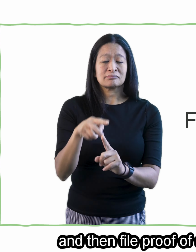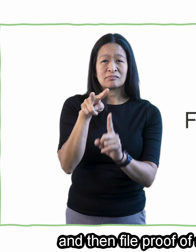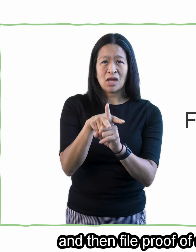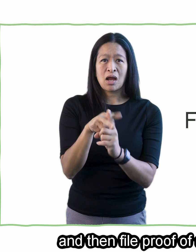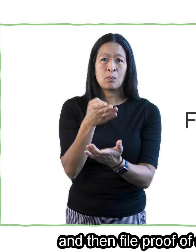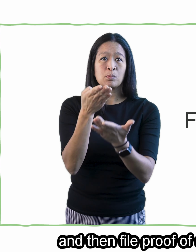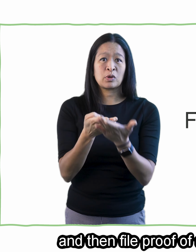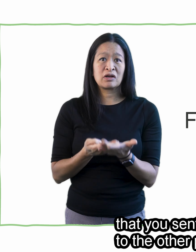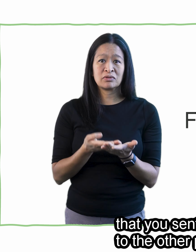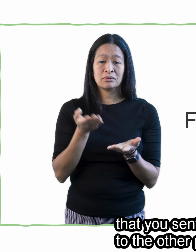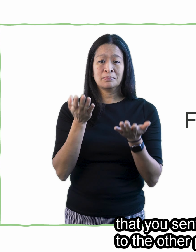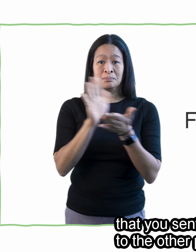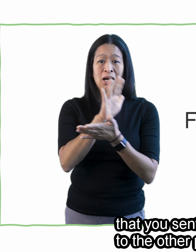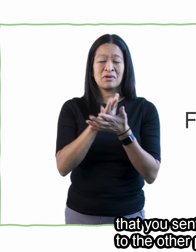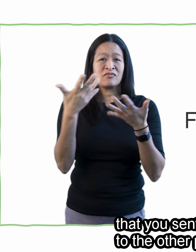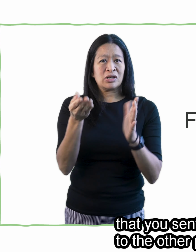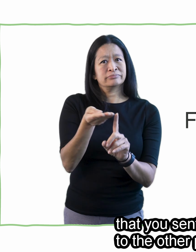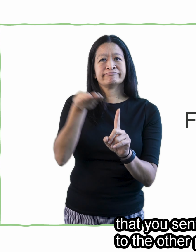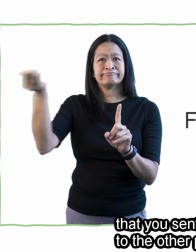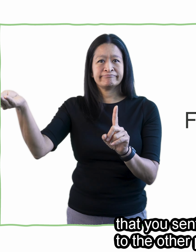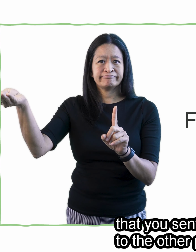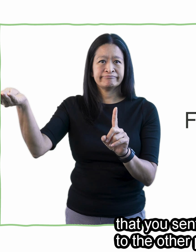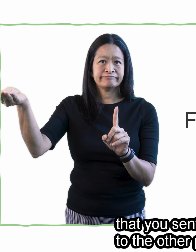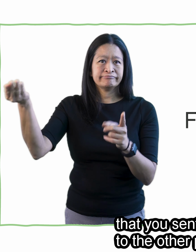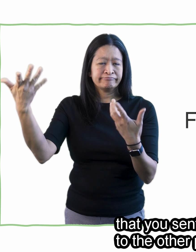service that shows that you sent the copy to the other parent.